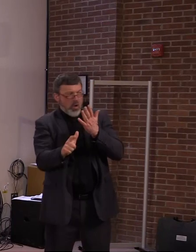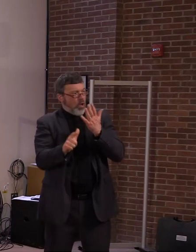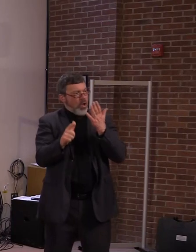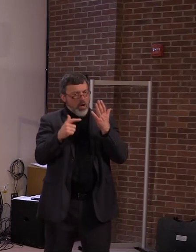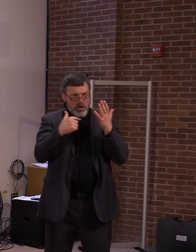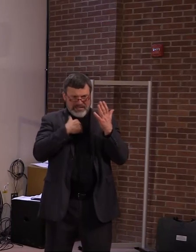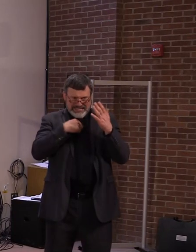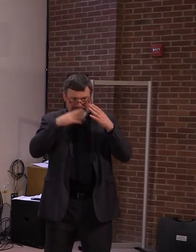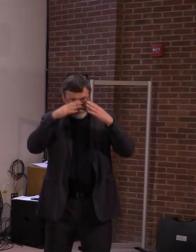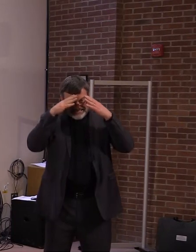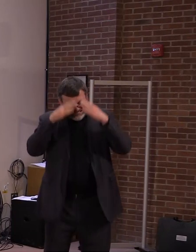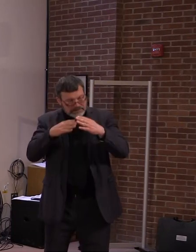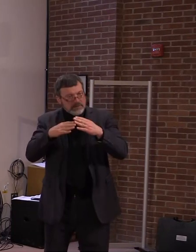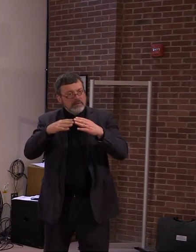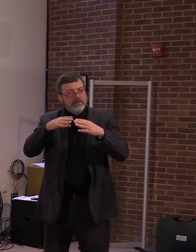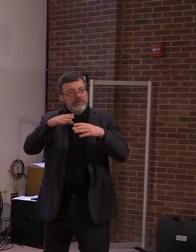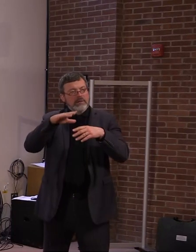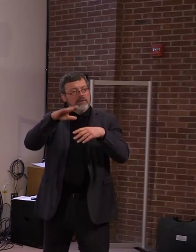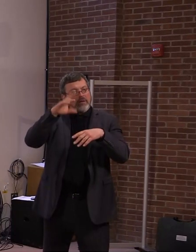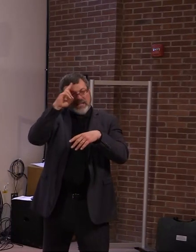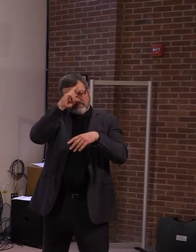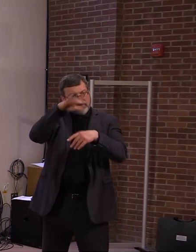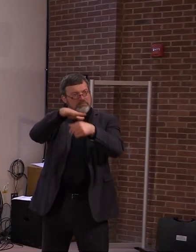the stress on nurses.